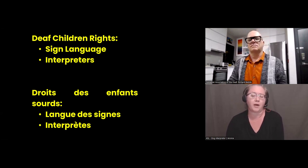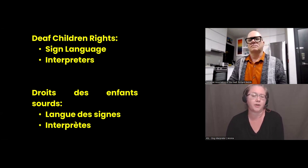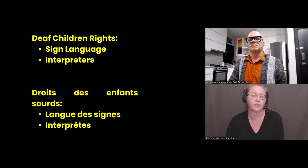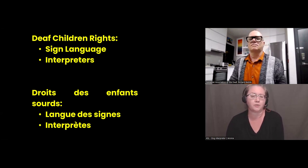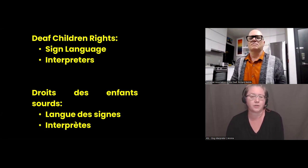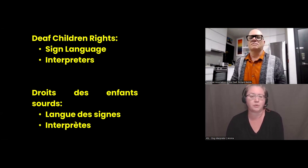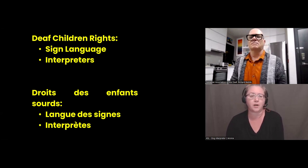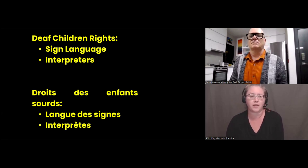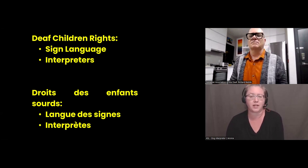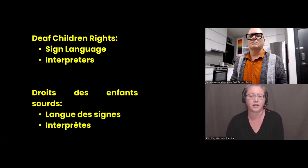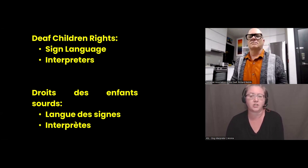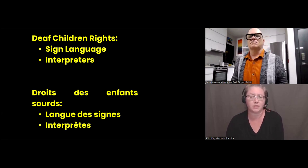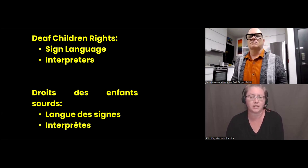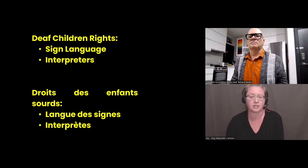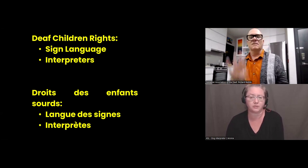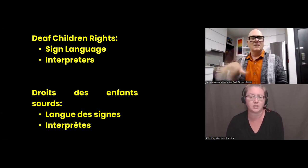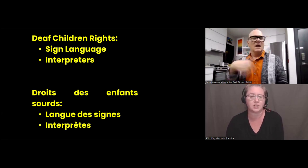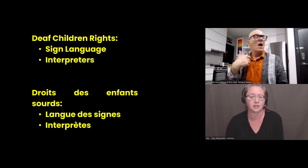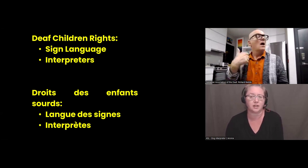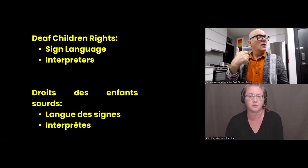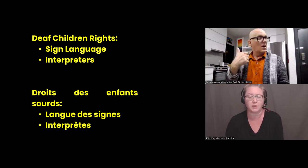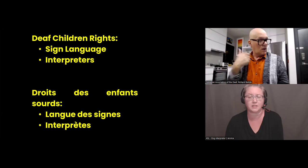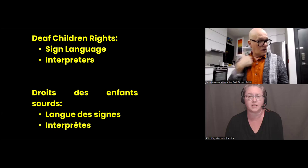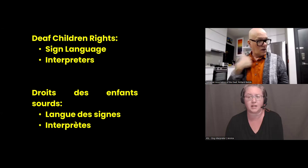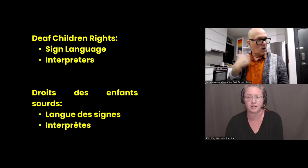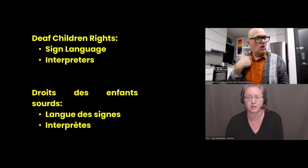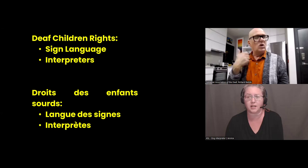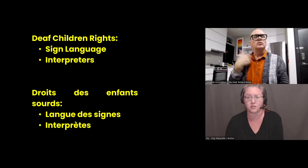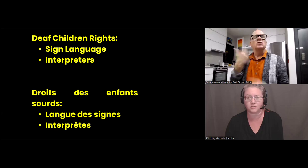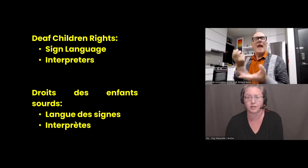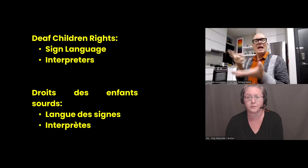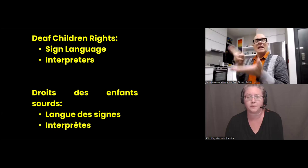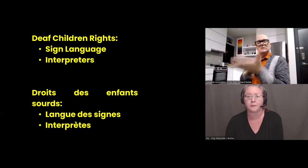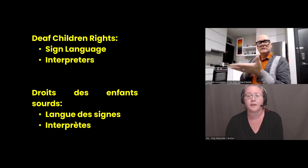power and authority where they can actually make a difference in their spaces and in the country.